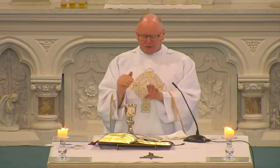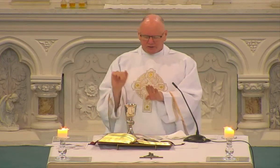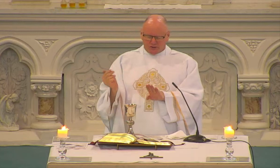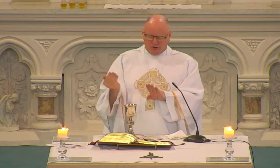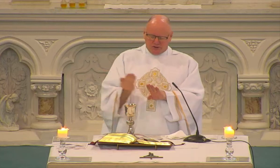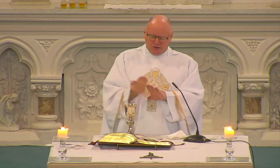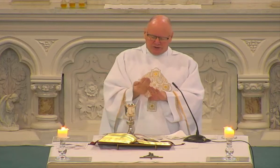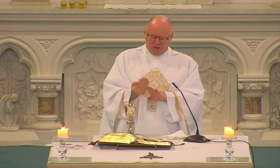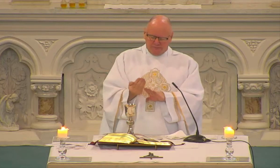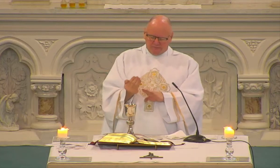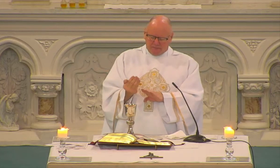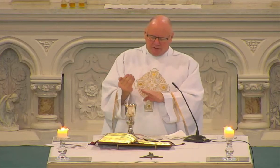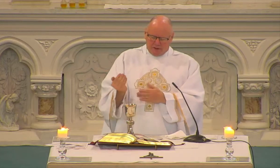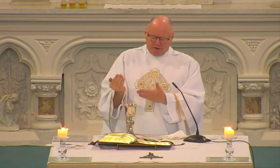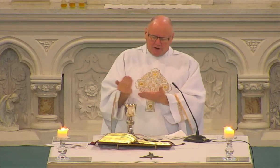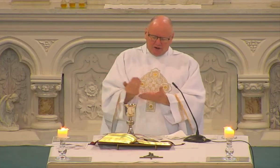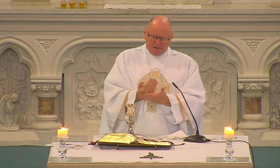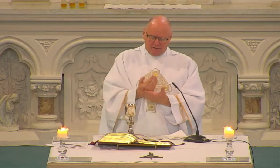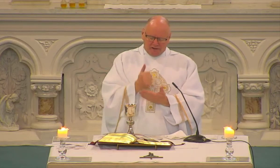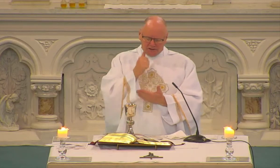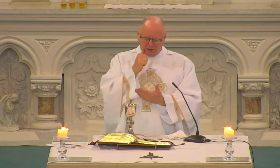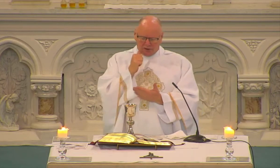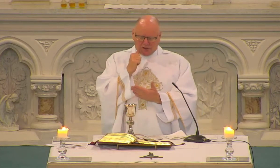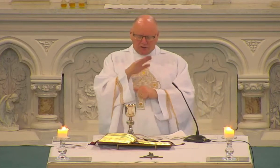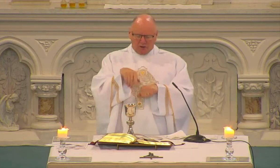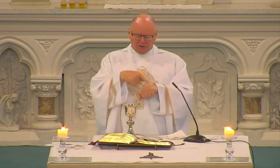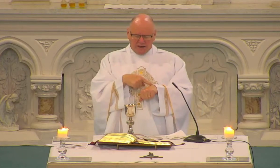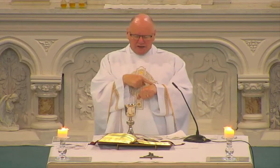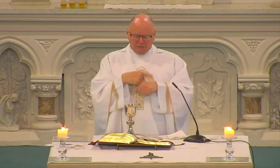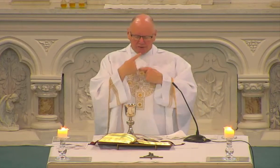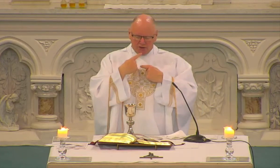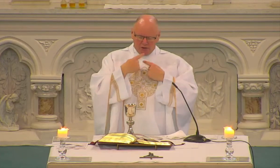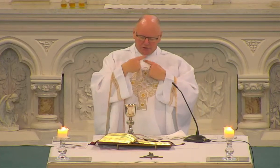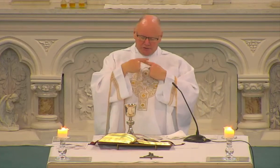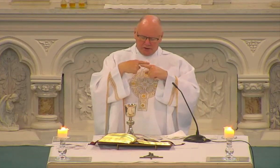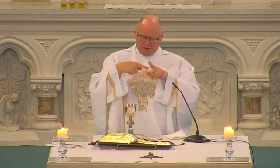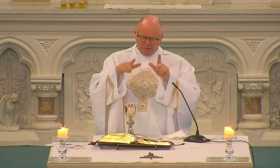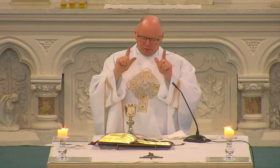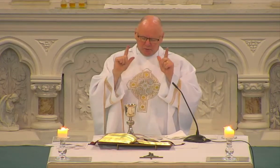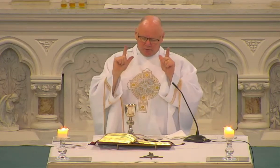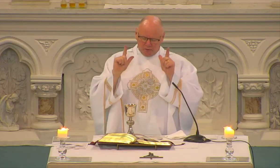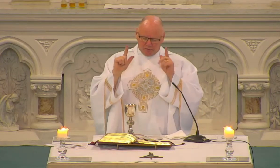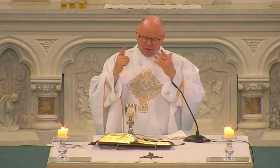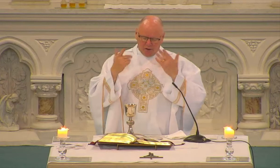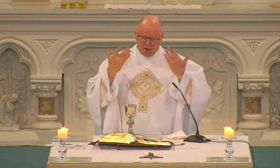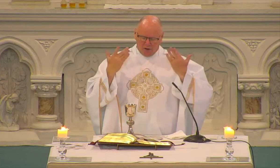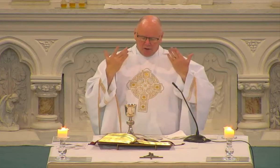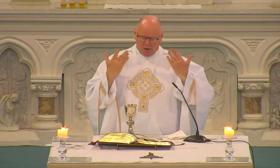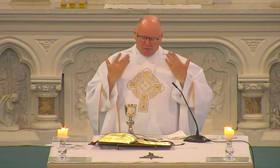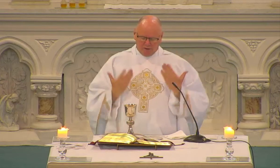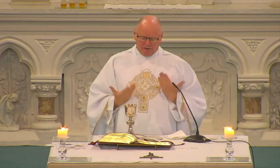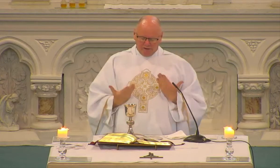our duty and our salvation, at all times to acclaim you, O Lord, but in this